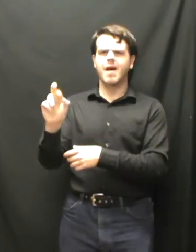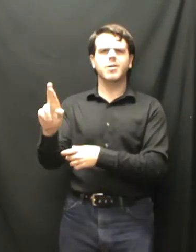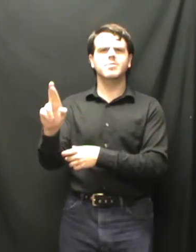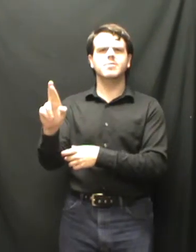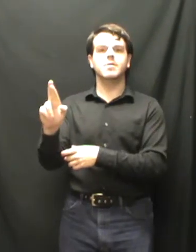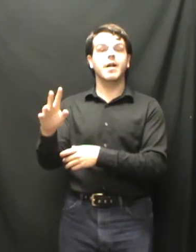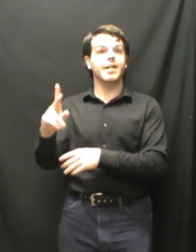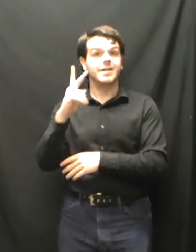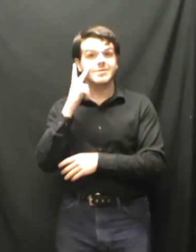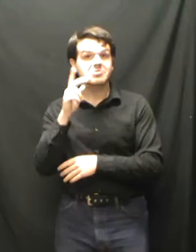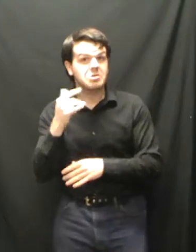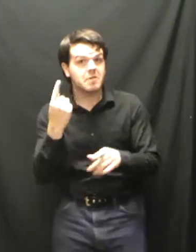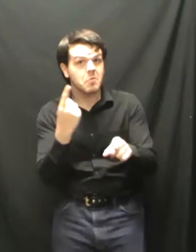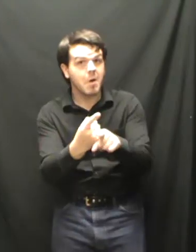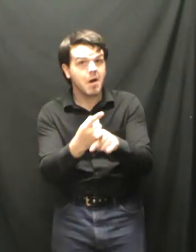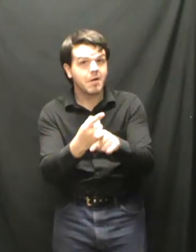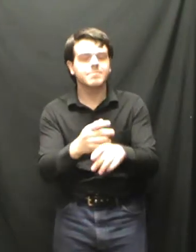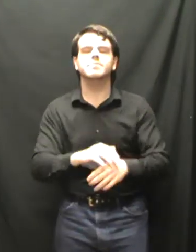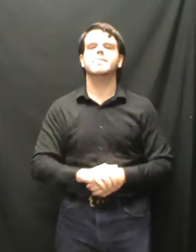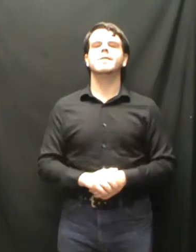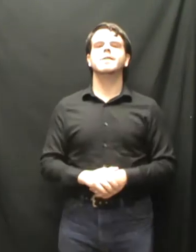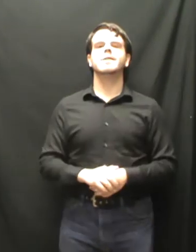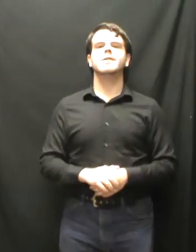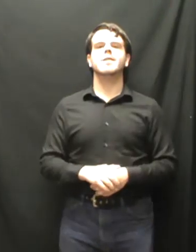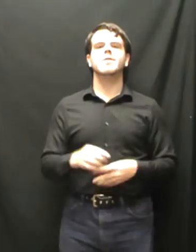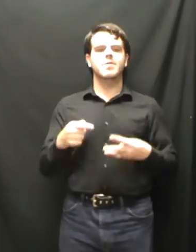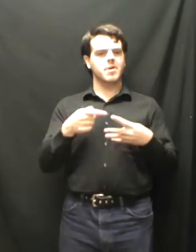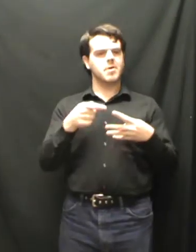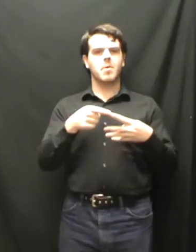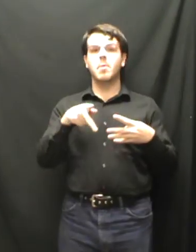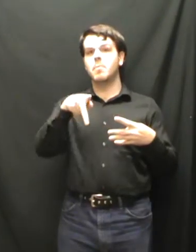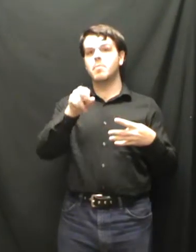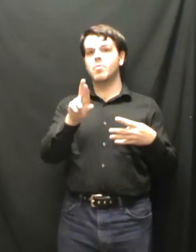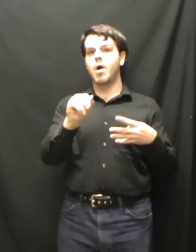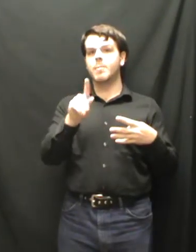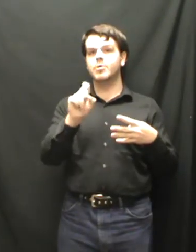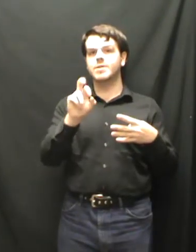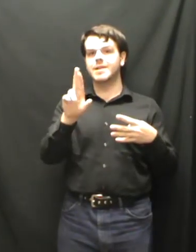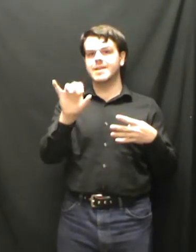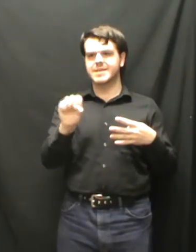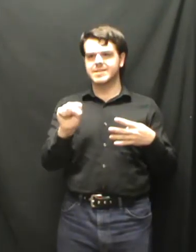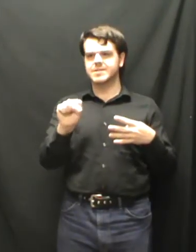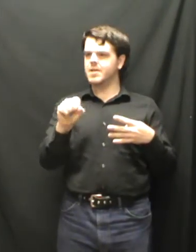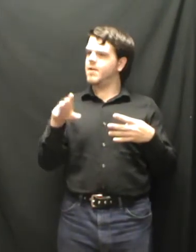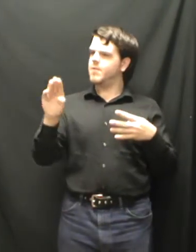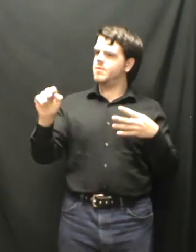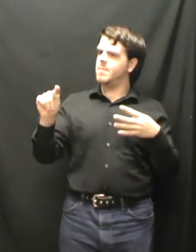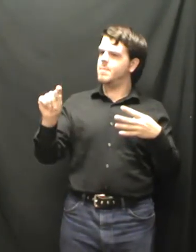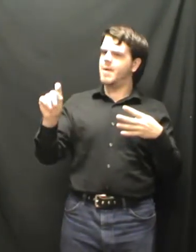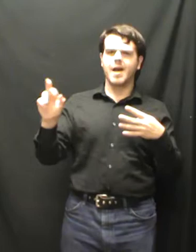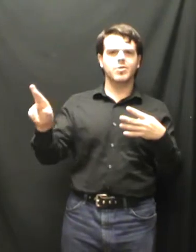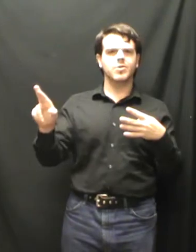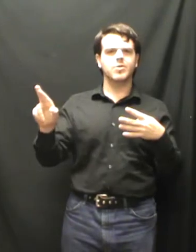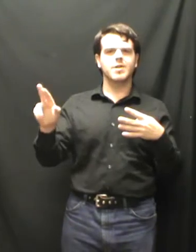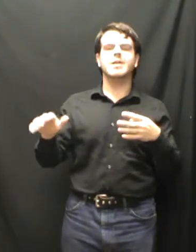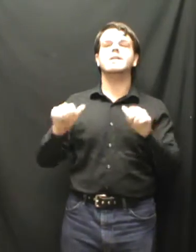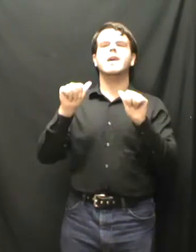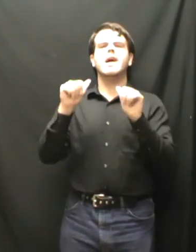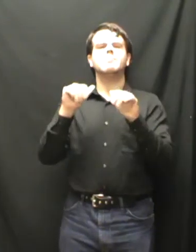right. Properties of matter. What are some of the properties, and how can we classify matter? The classification of matter.